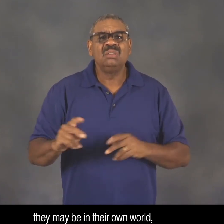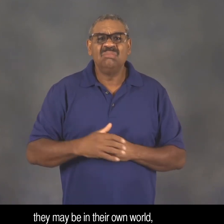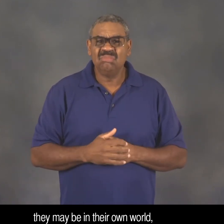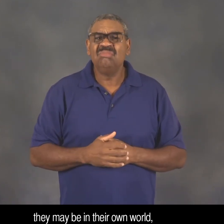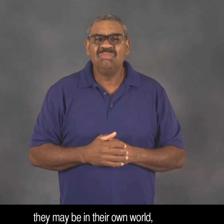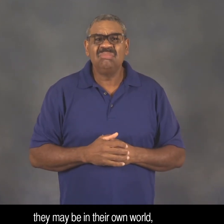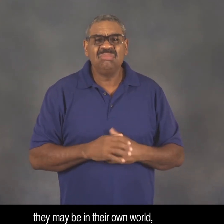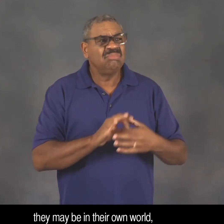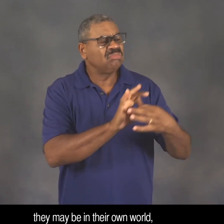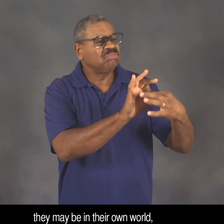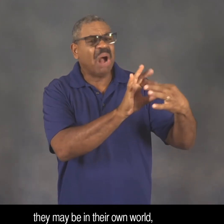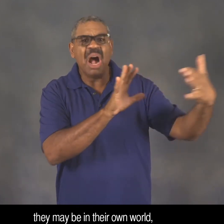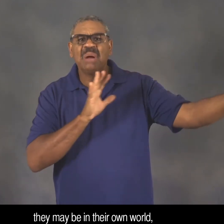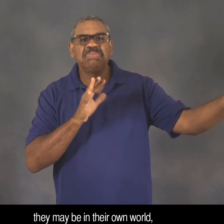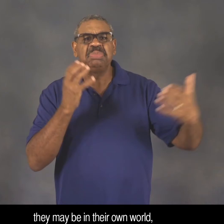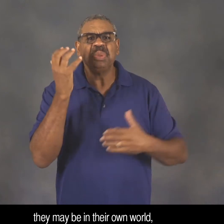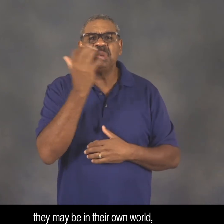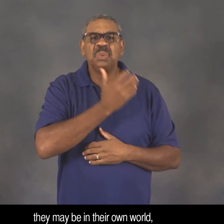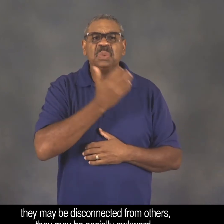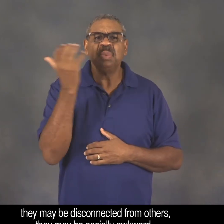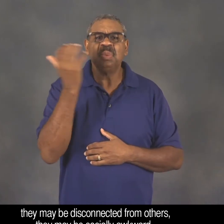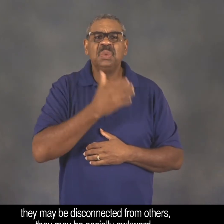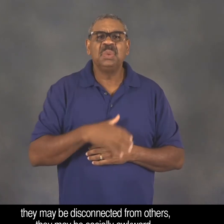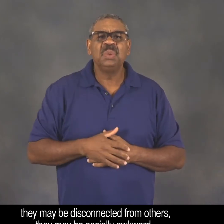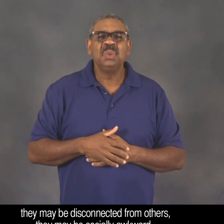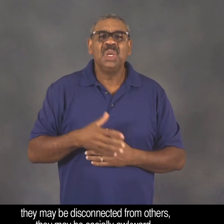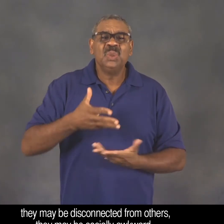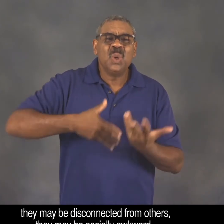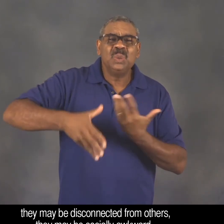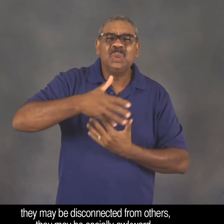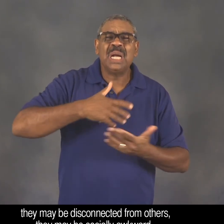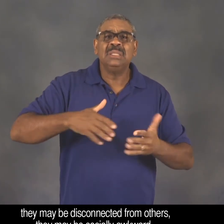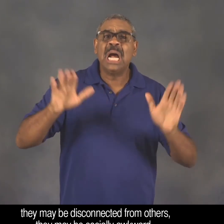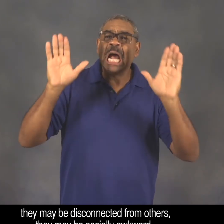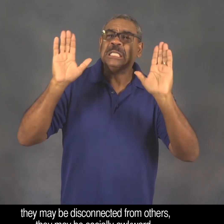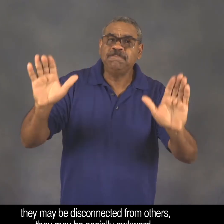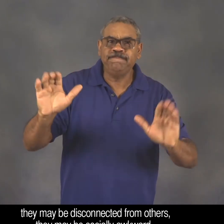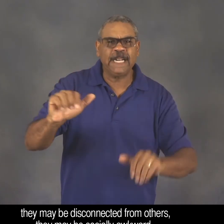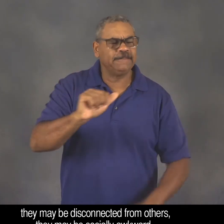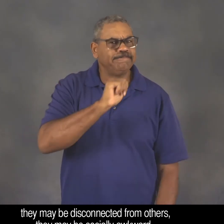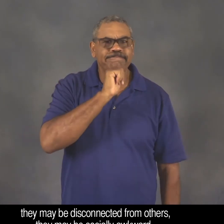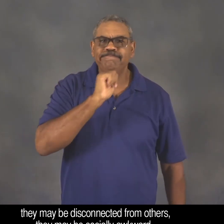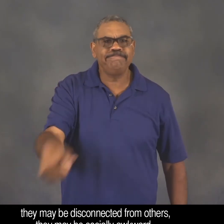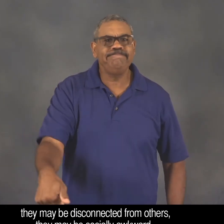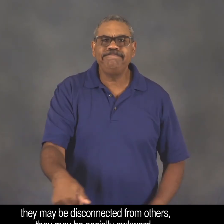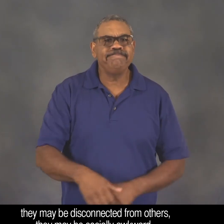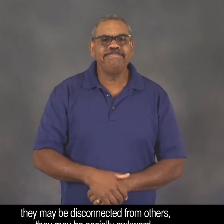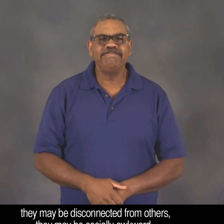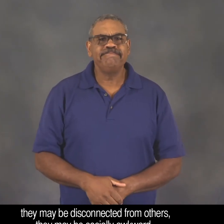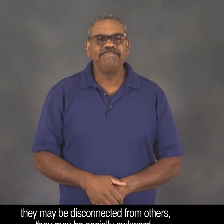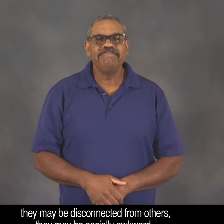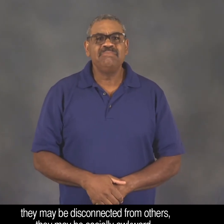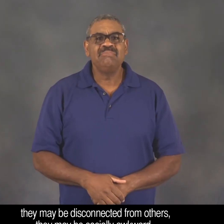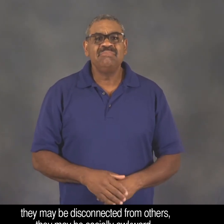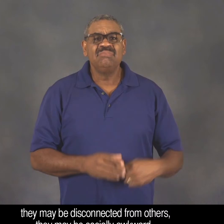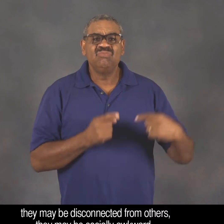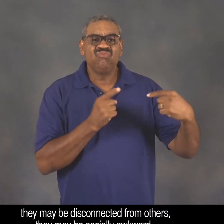They may be in their own world. They may be disconnected from others. They may be